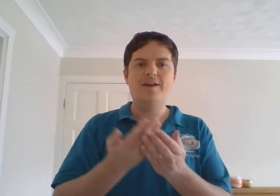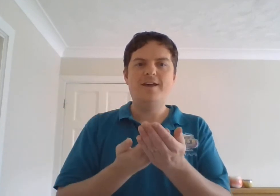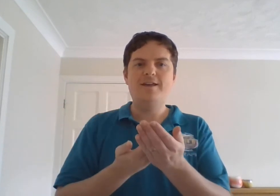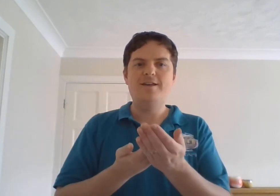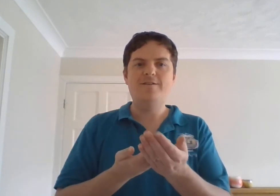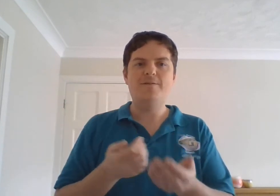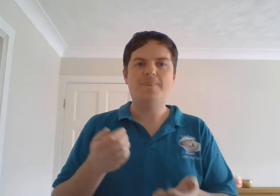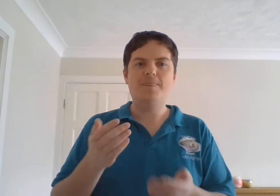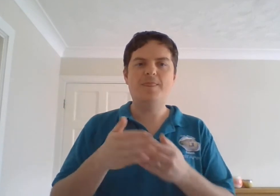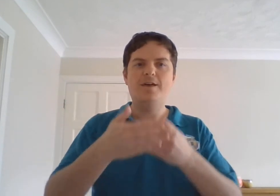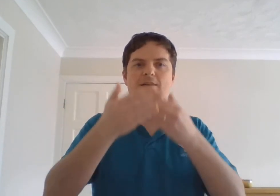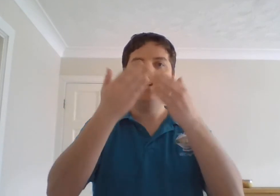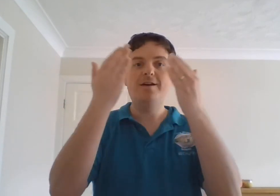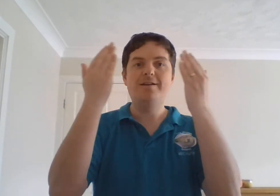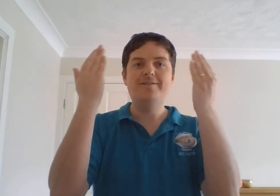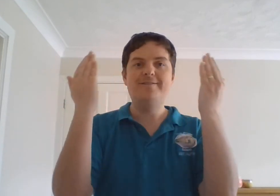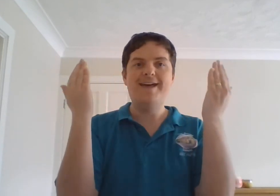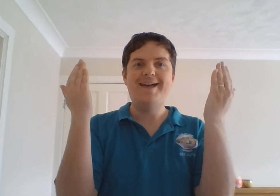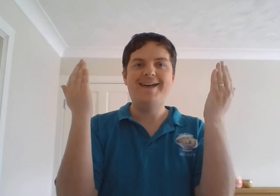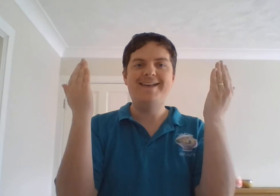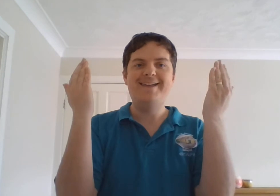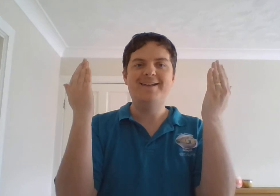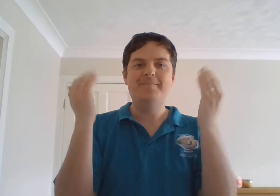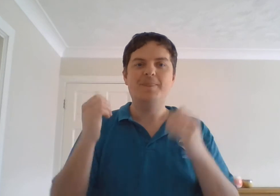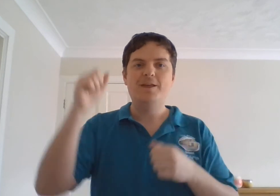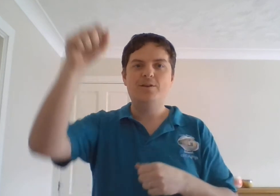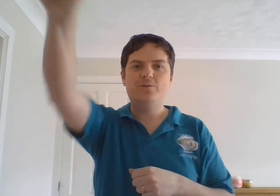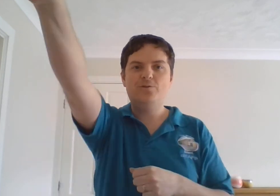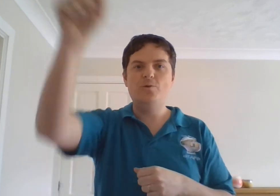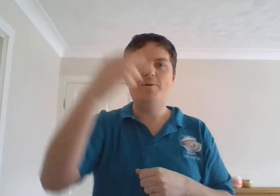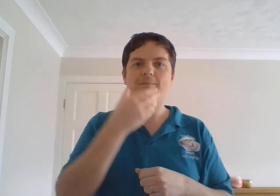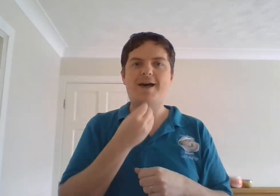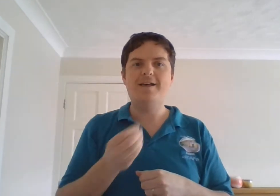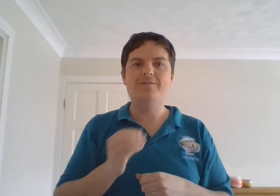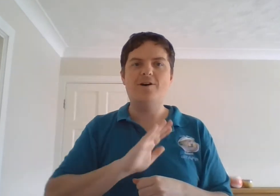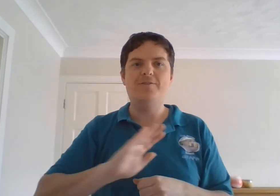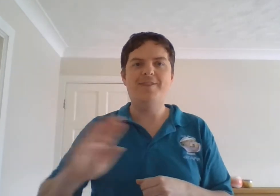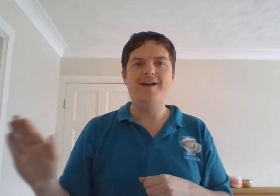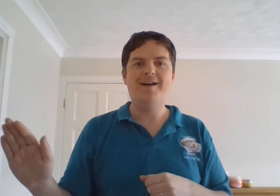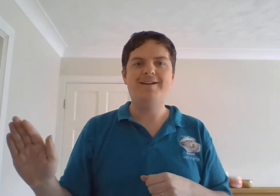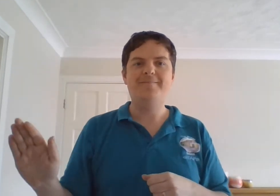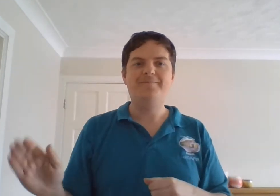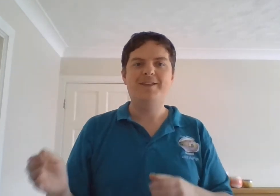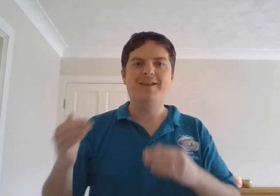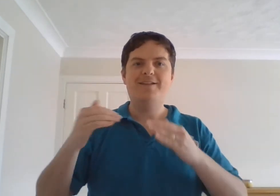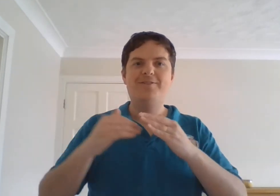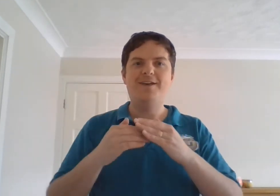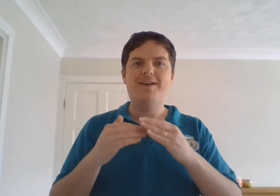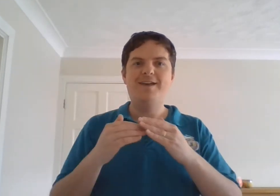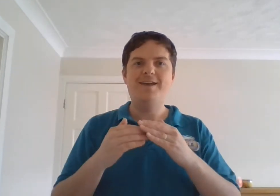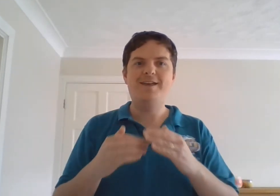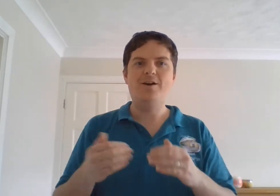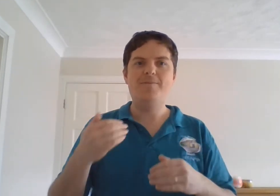save the day. Superman's got nothing on me.